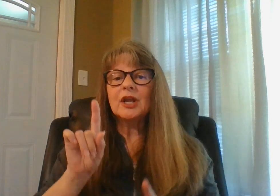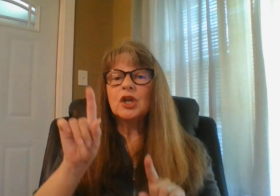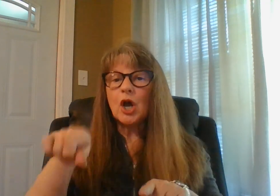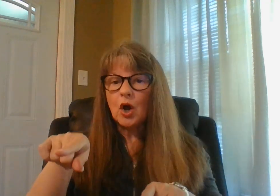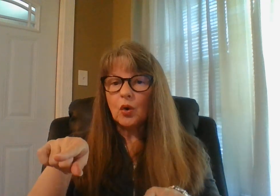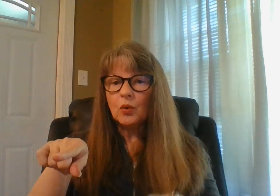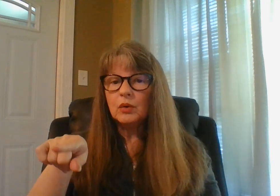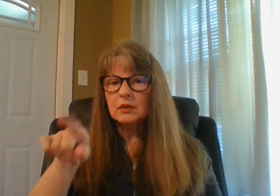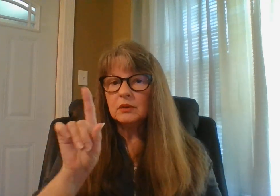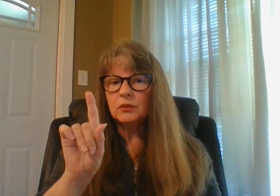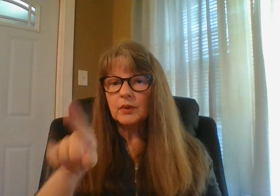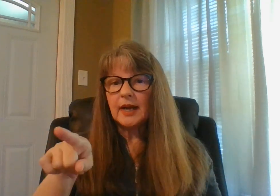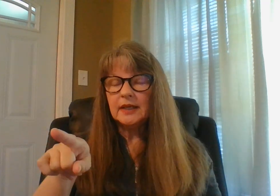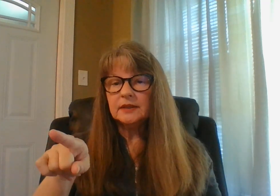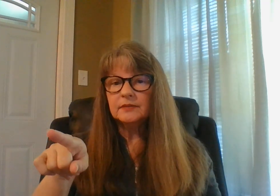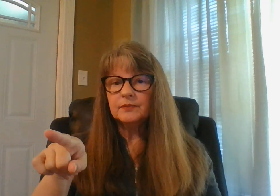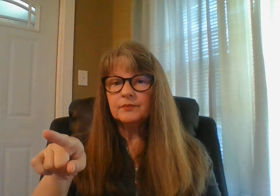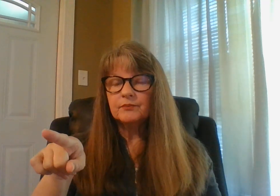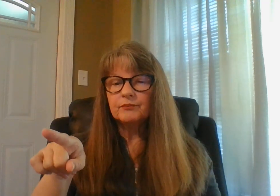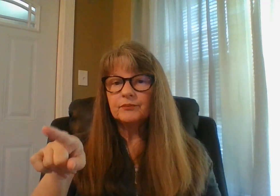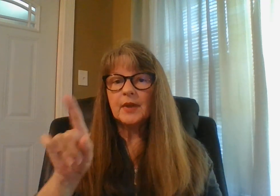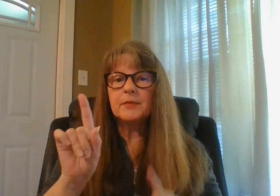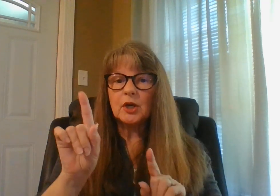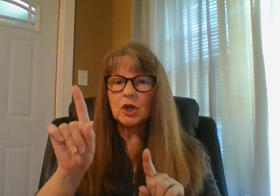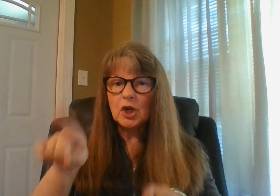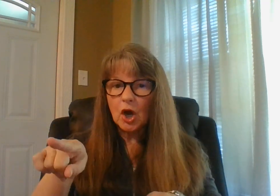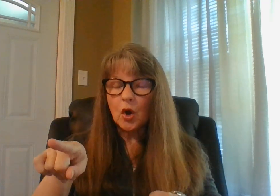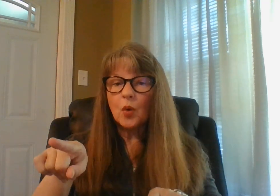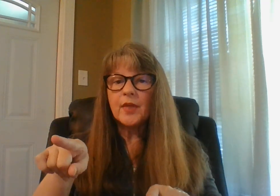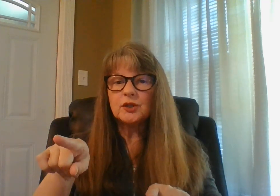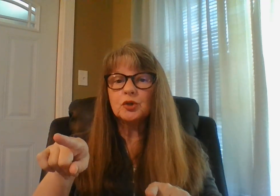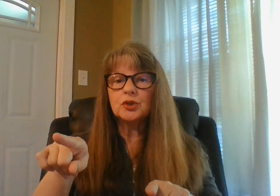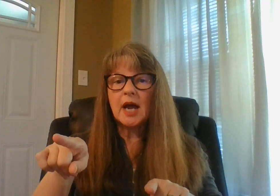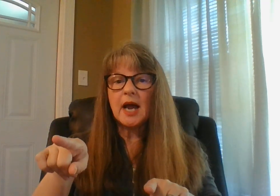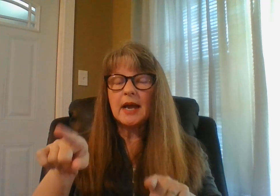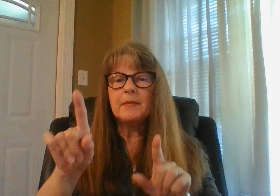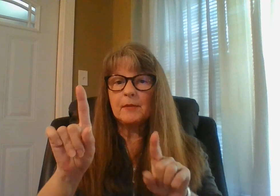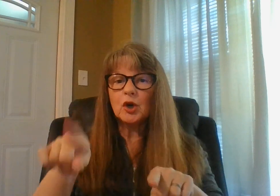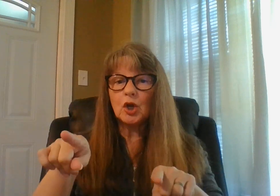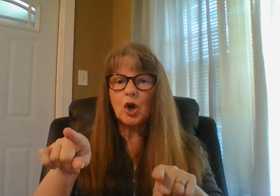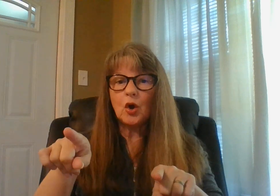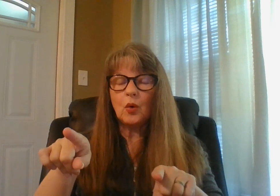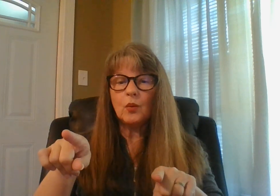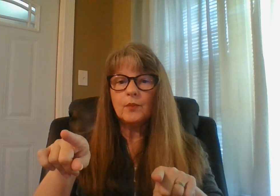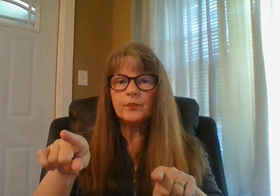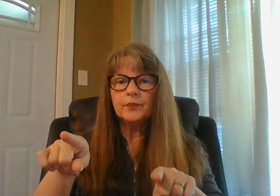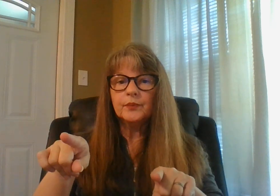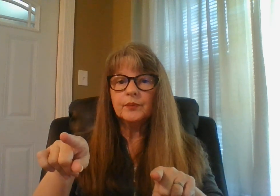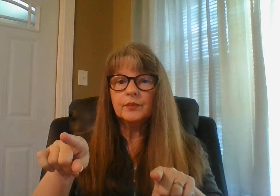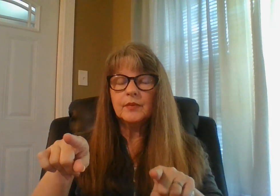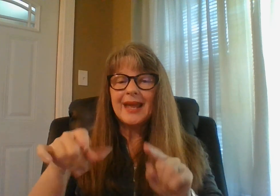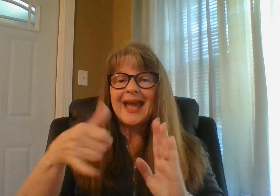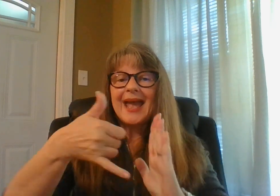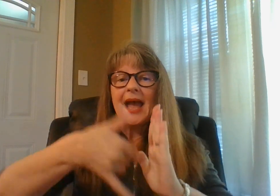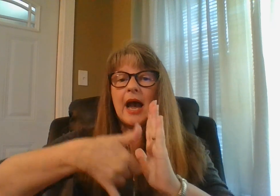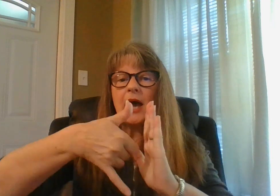to go, right? I'm going to go. That's your time. I'm going to go out of